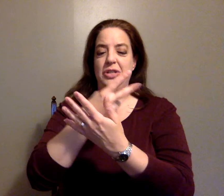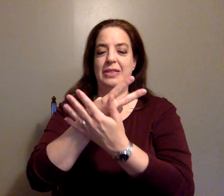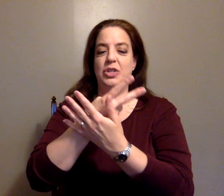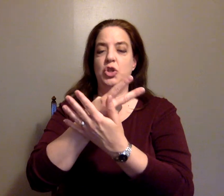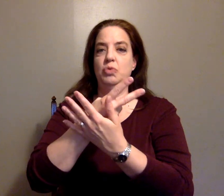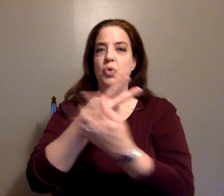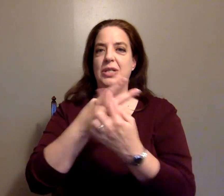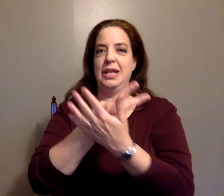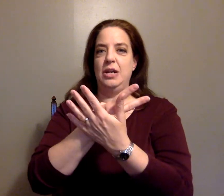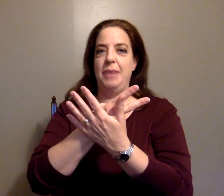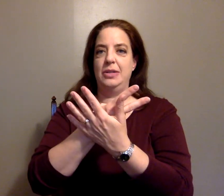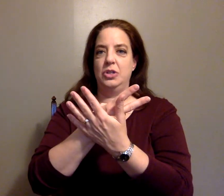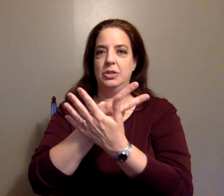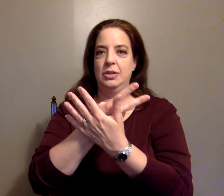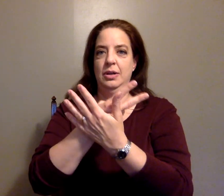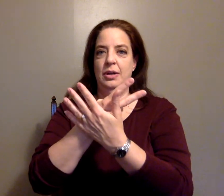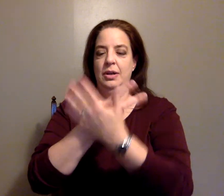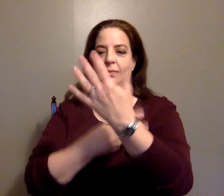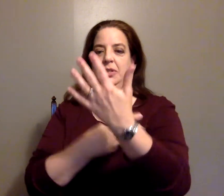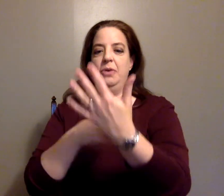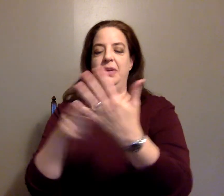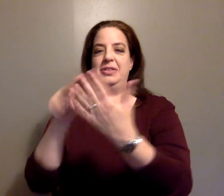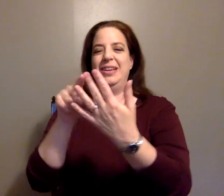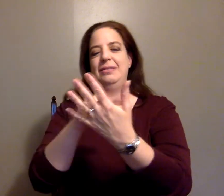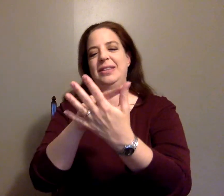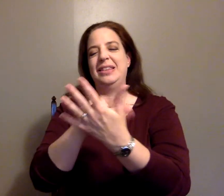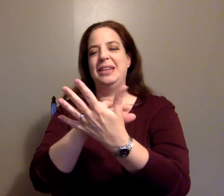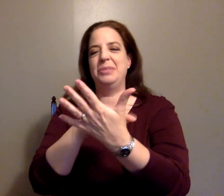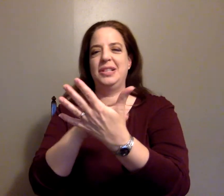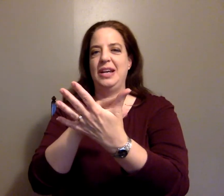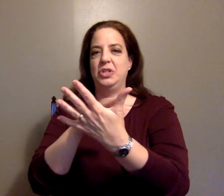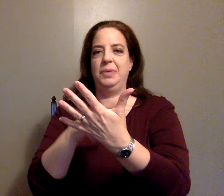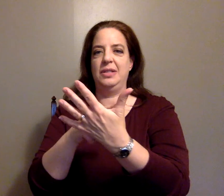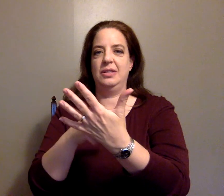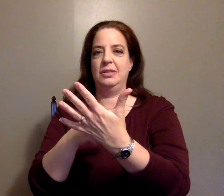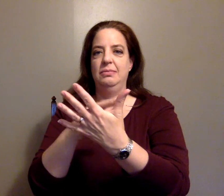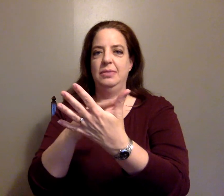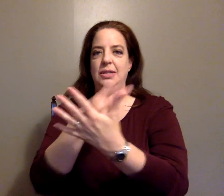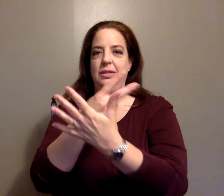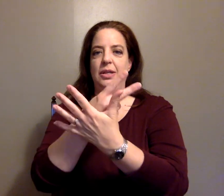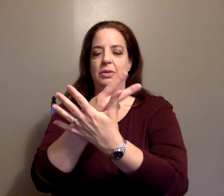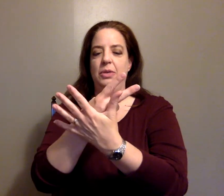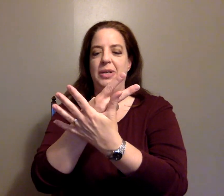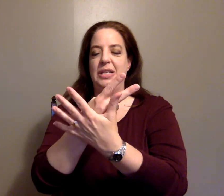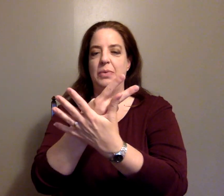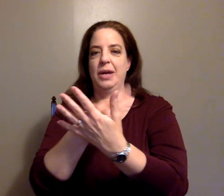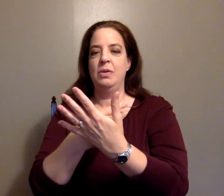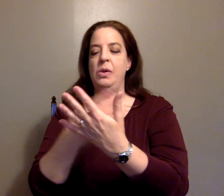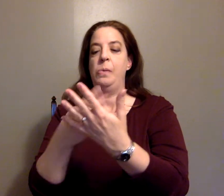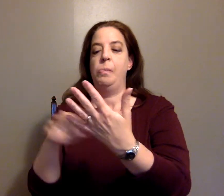then 2 more to get your master's. So that thumb sticks out just because you don't want it to get in the way. But